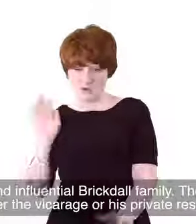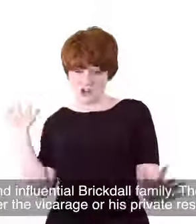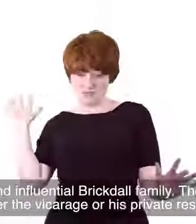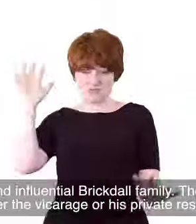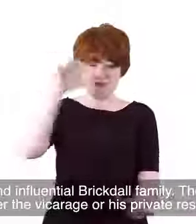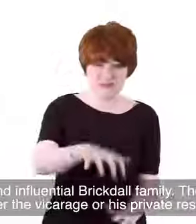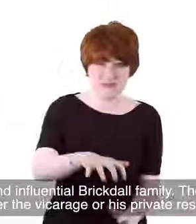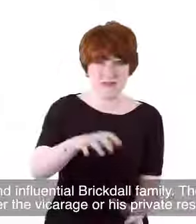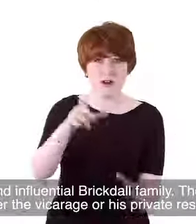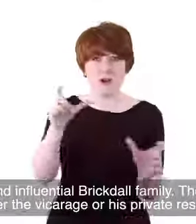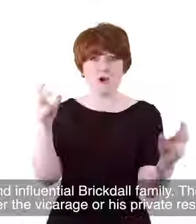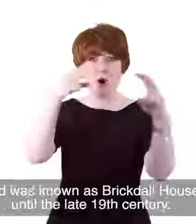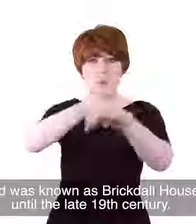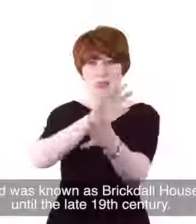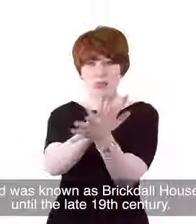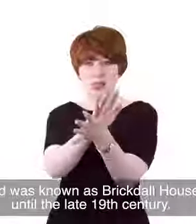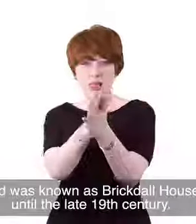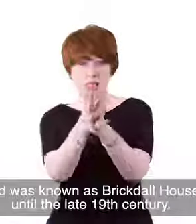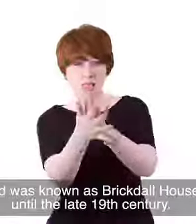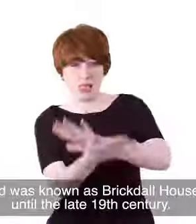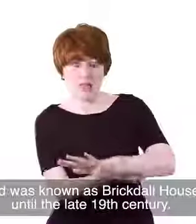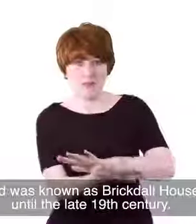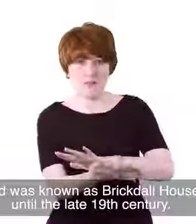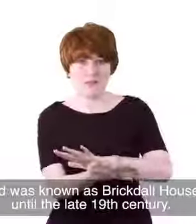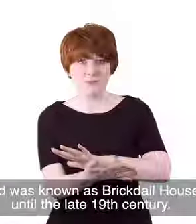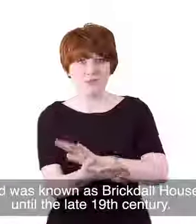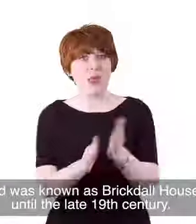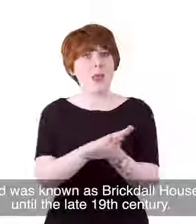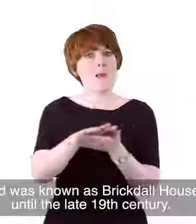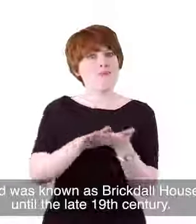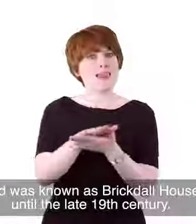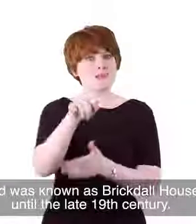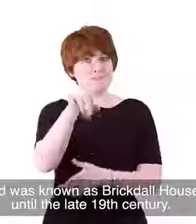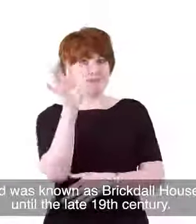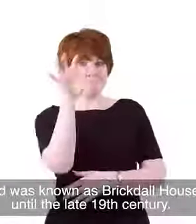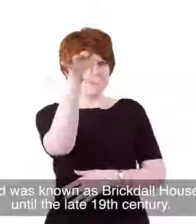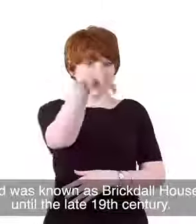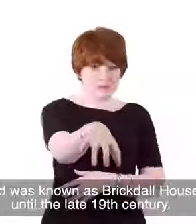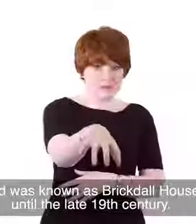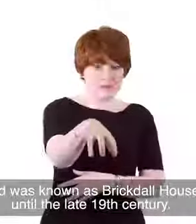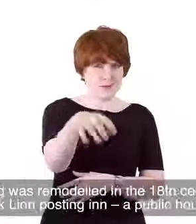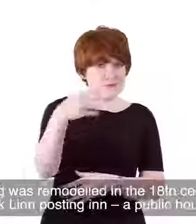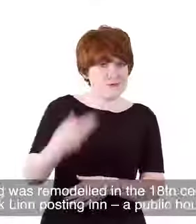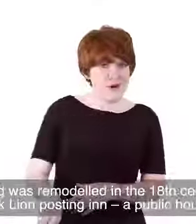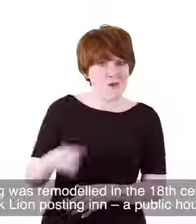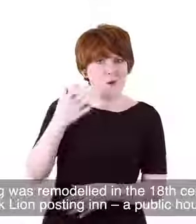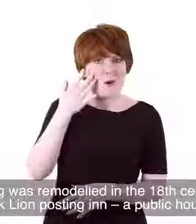or his private residence and was known as Brickdall House until the late 19th century. The building was remodelled in the